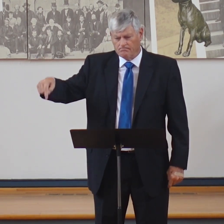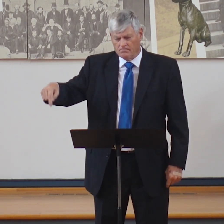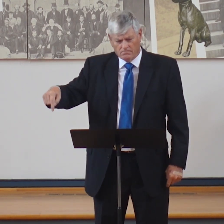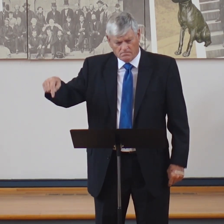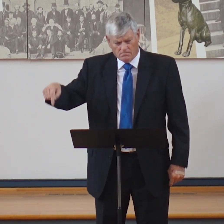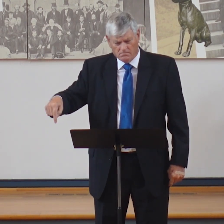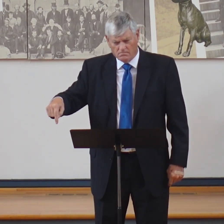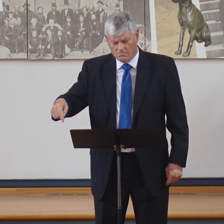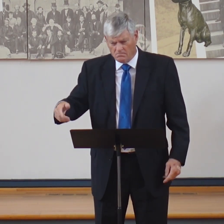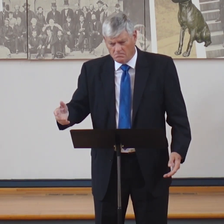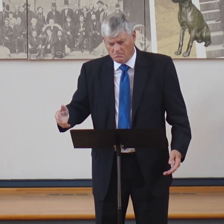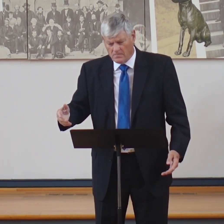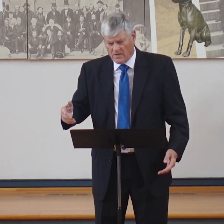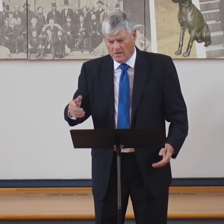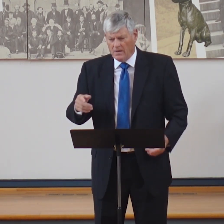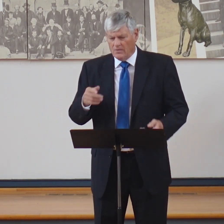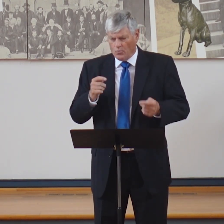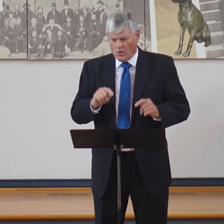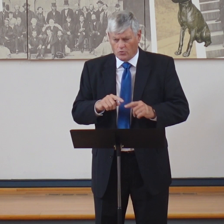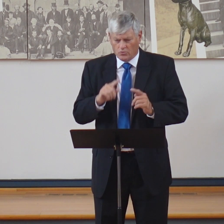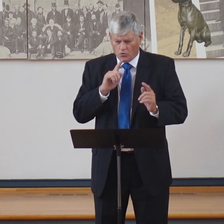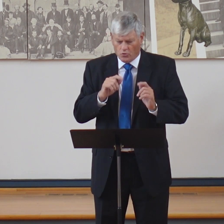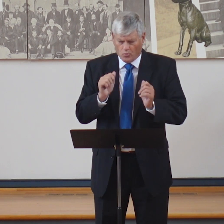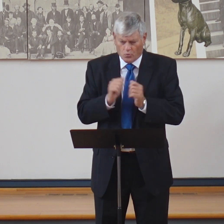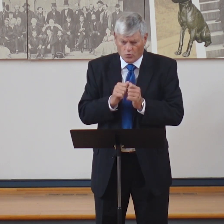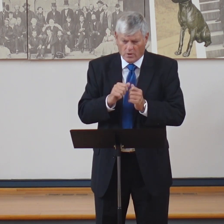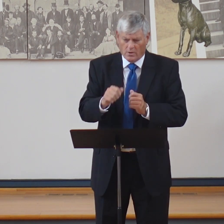at Gallaudet." And she was determined.